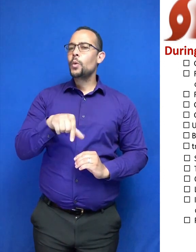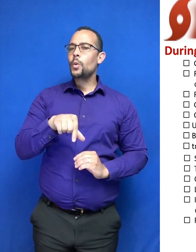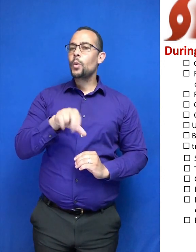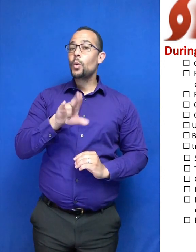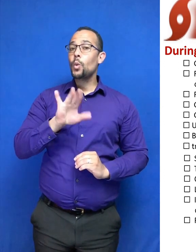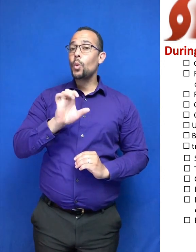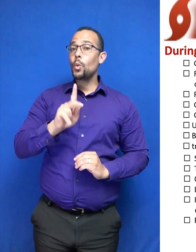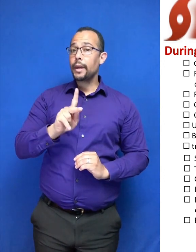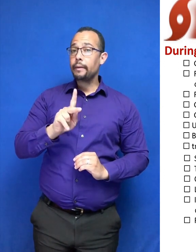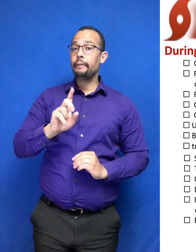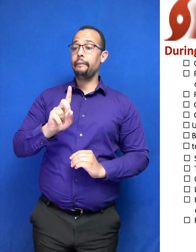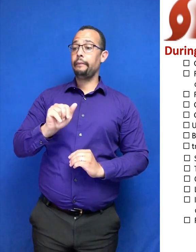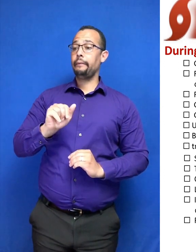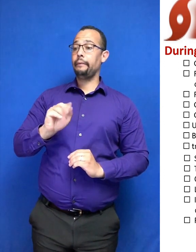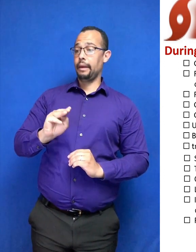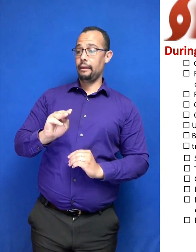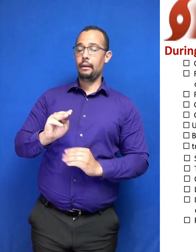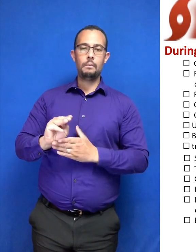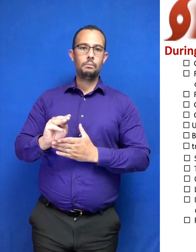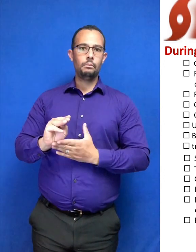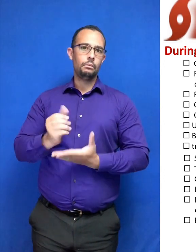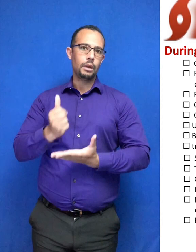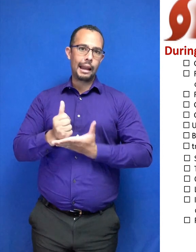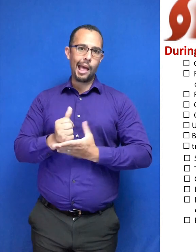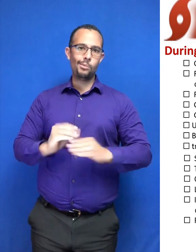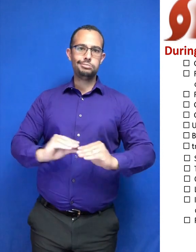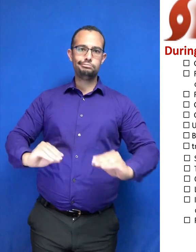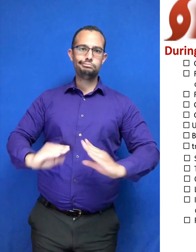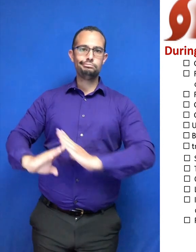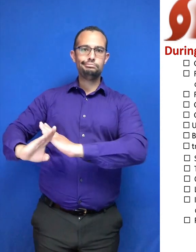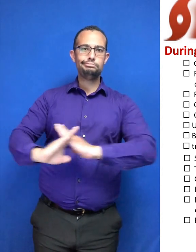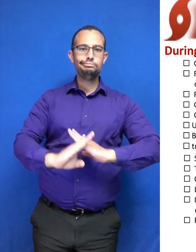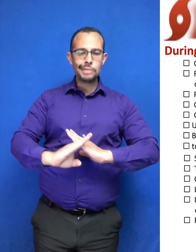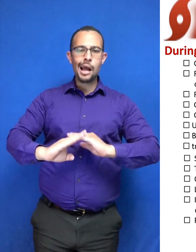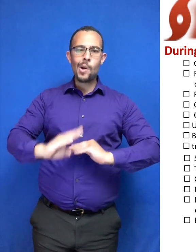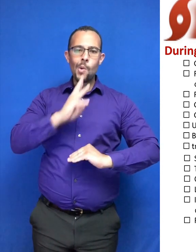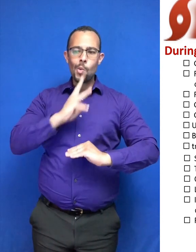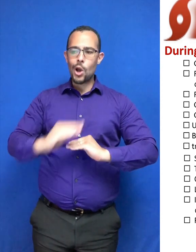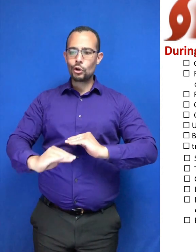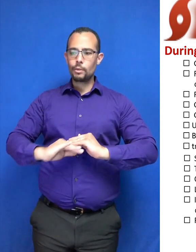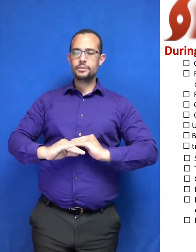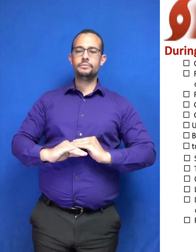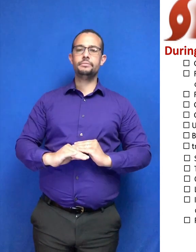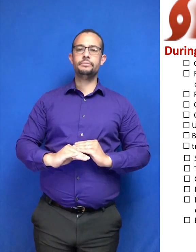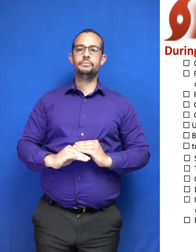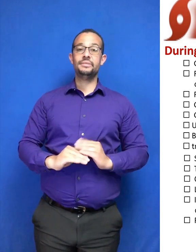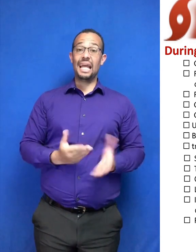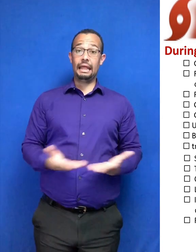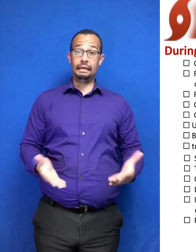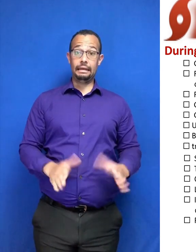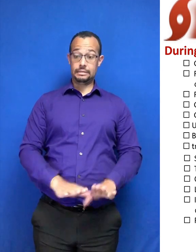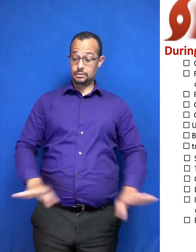Lift items in home as high as possible off the ground, especially anything that you're concerned about getting wet if it would be